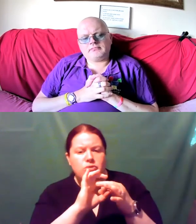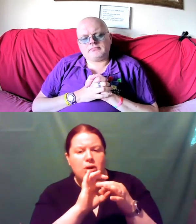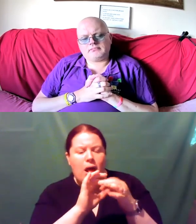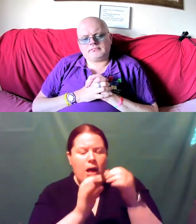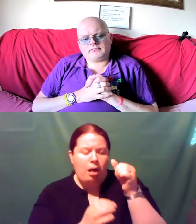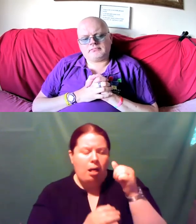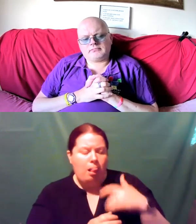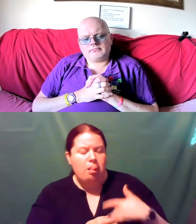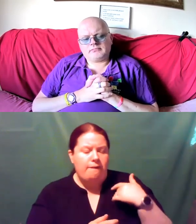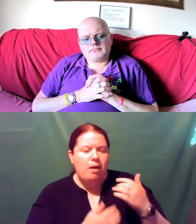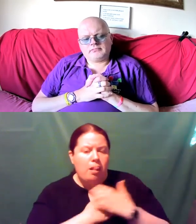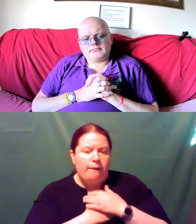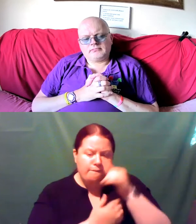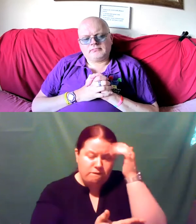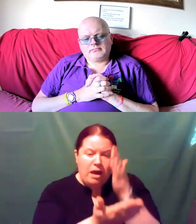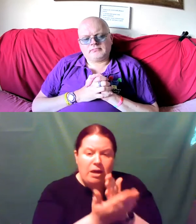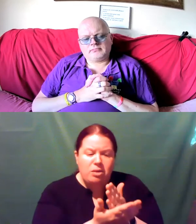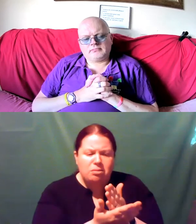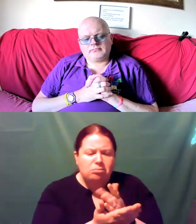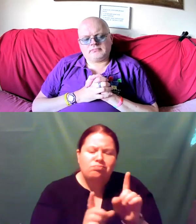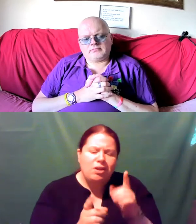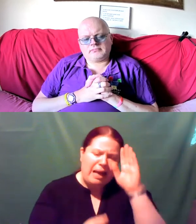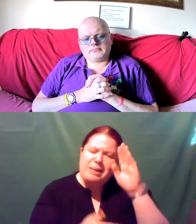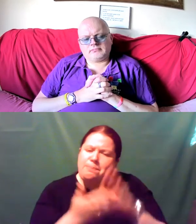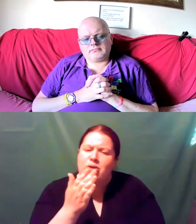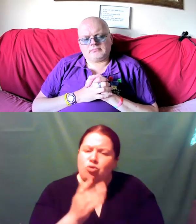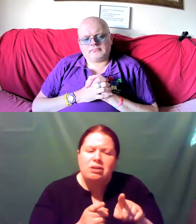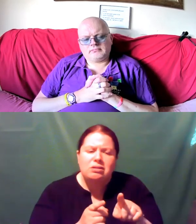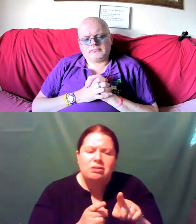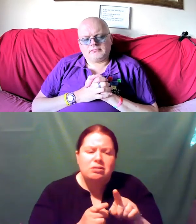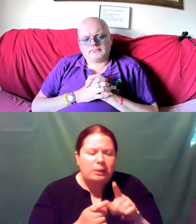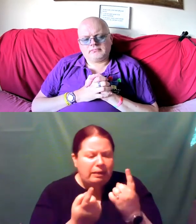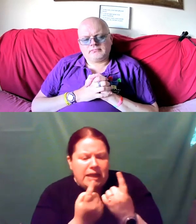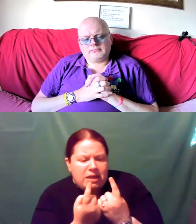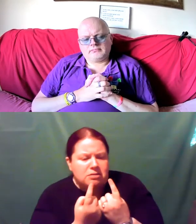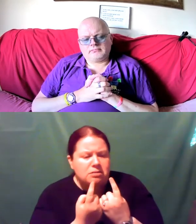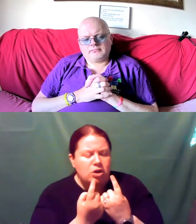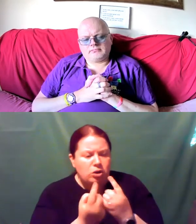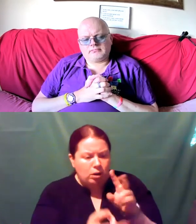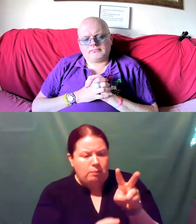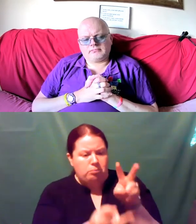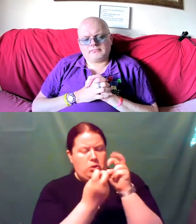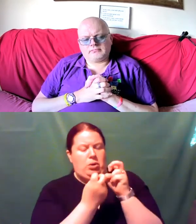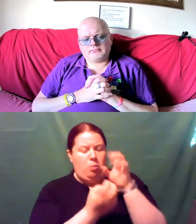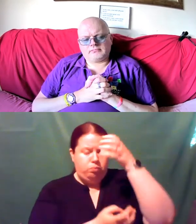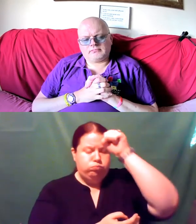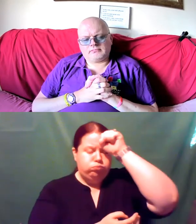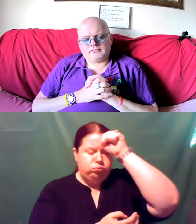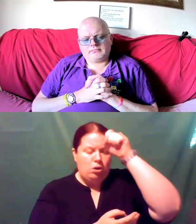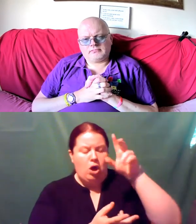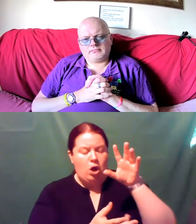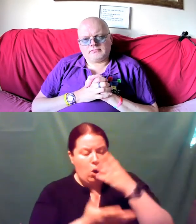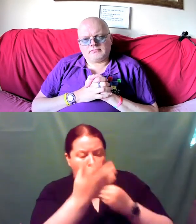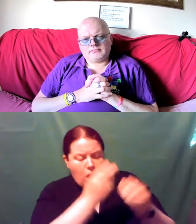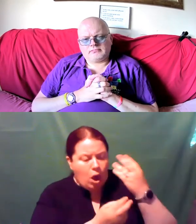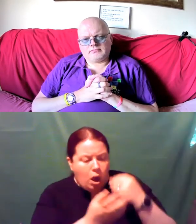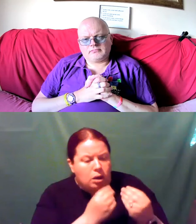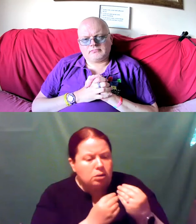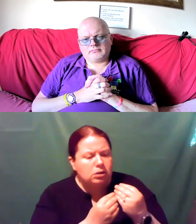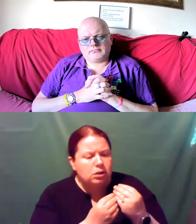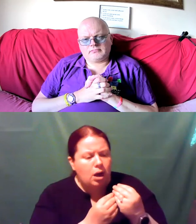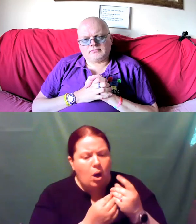could talk a little bit about what's that experience been like? What were some of the key things you've kind of learned, and how we can almost, what